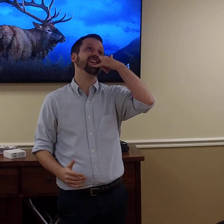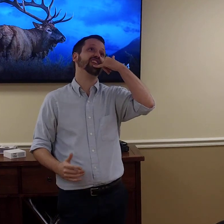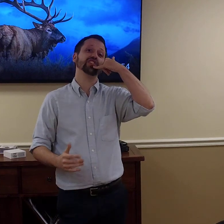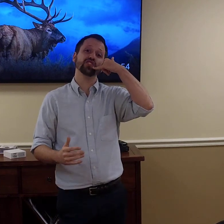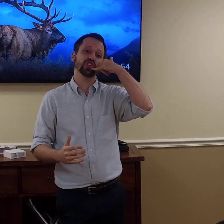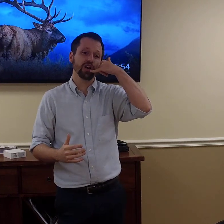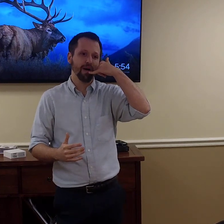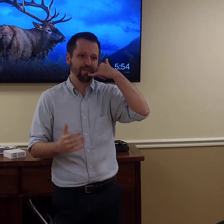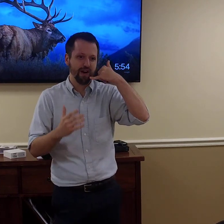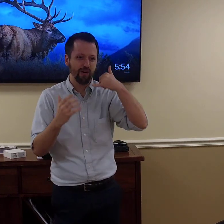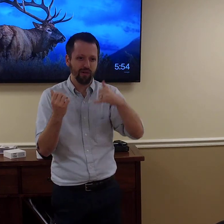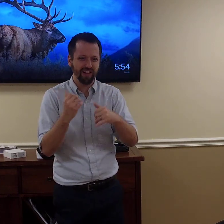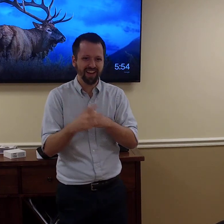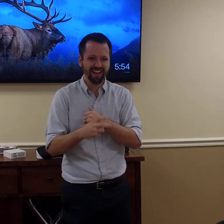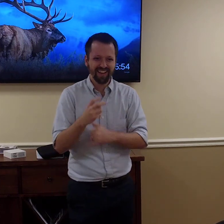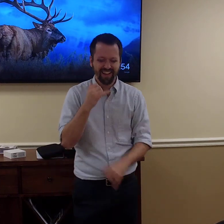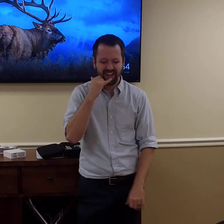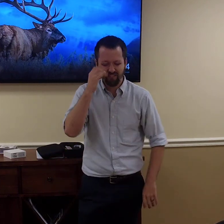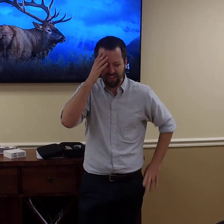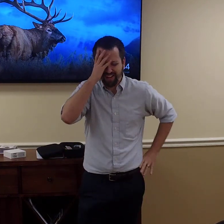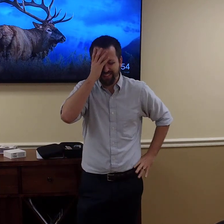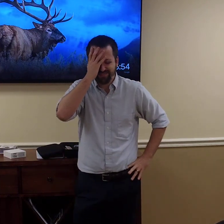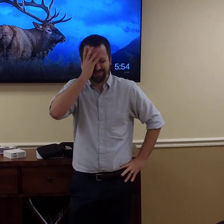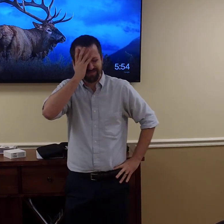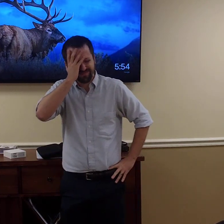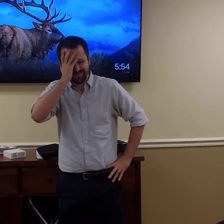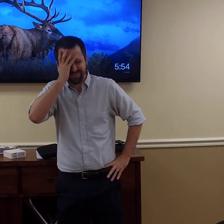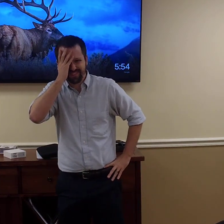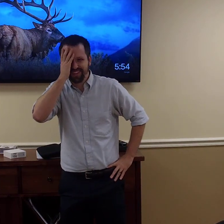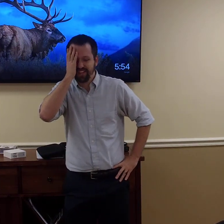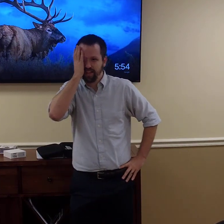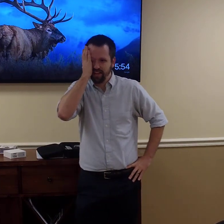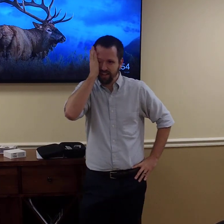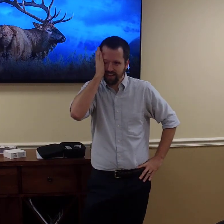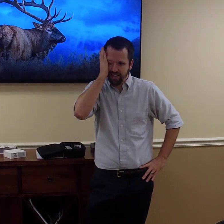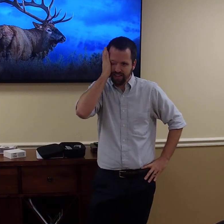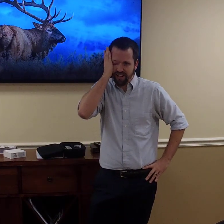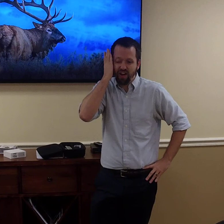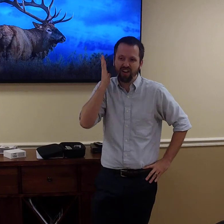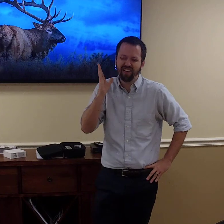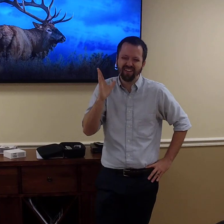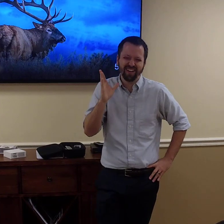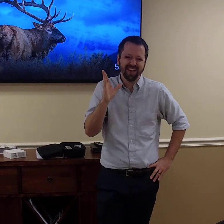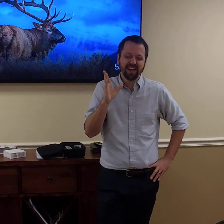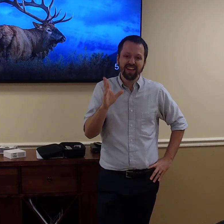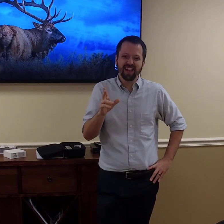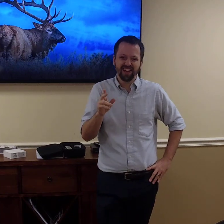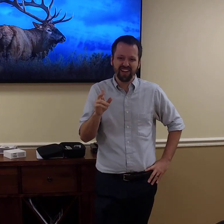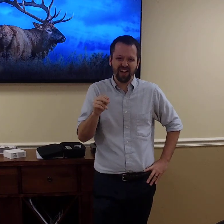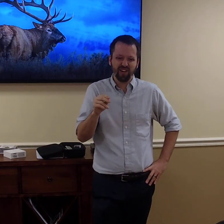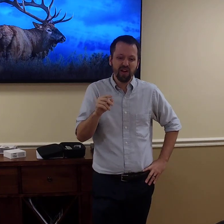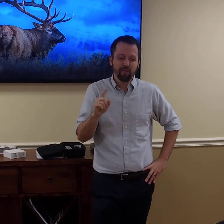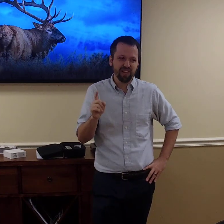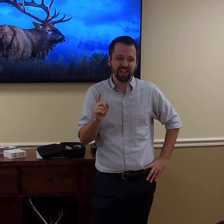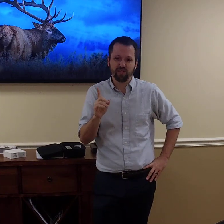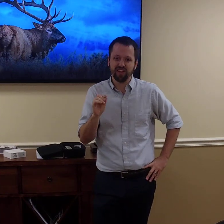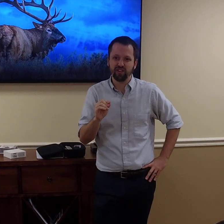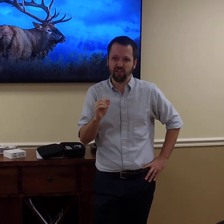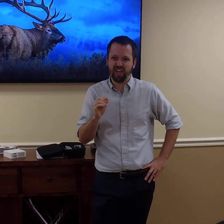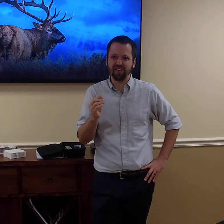teacher just took my phone." Yeah, he doesn't get an A for brains. No. No, but that's what they do. They have